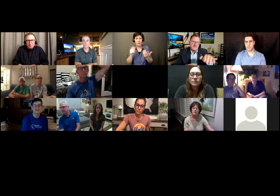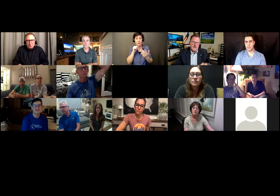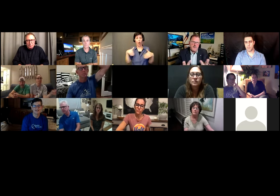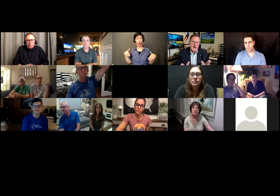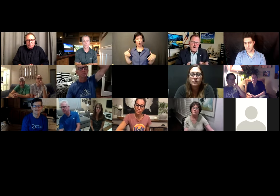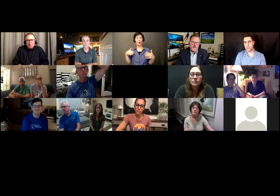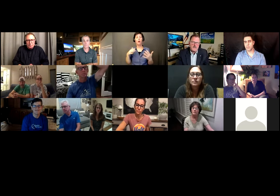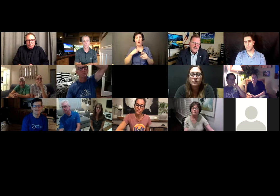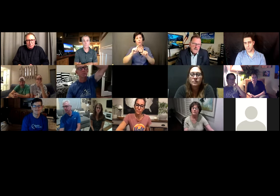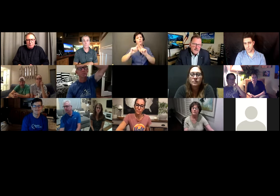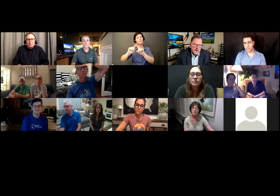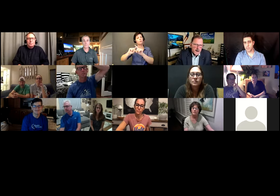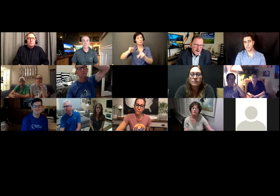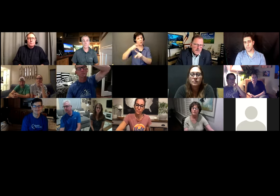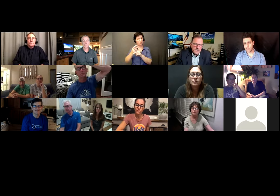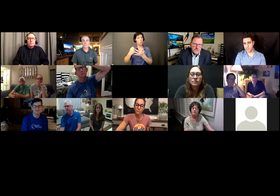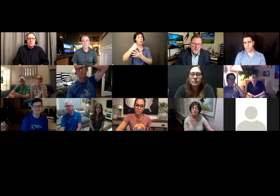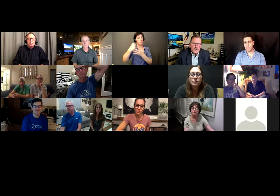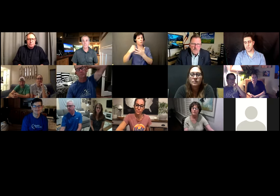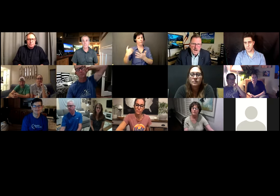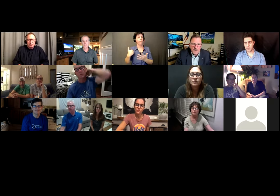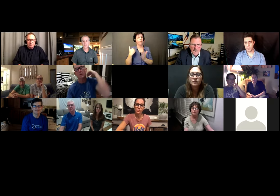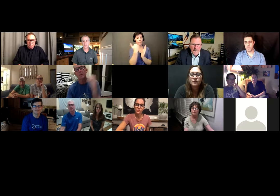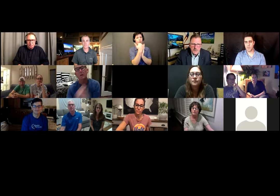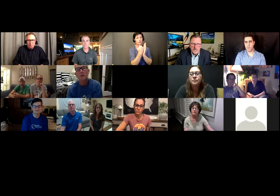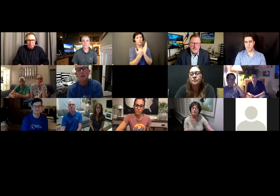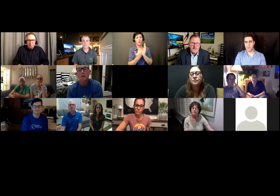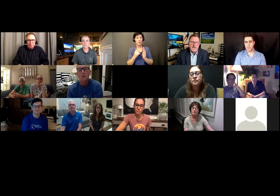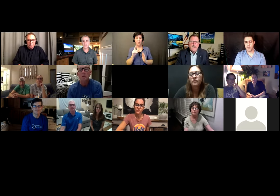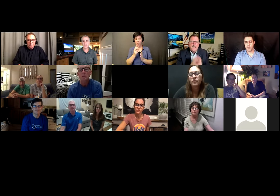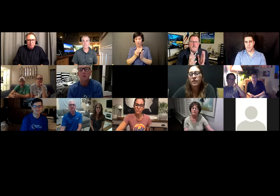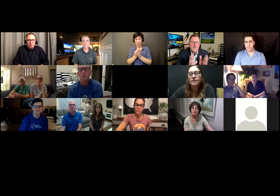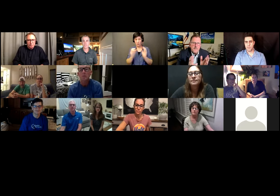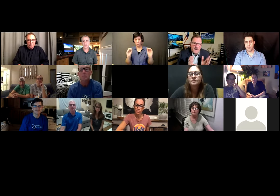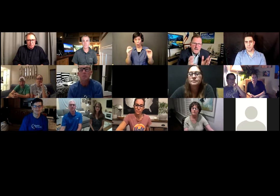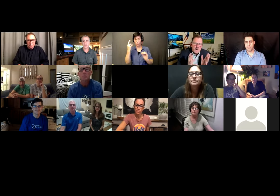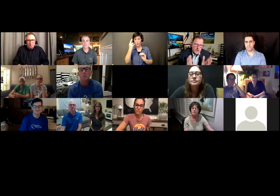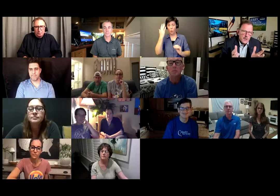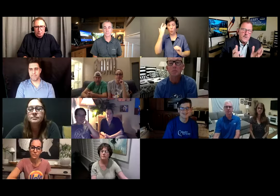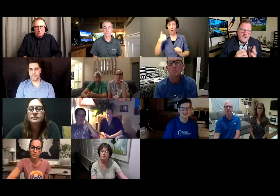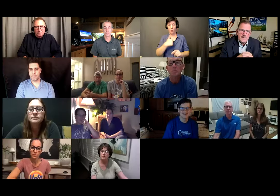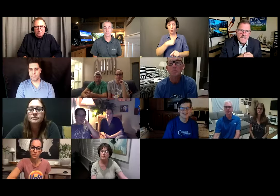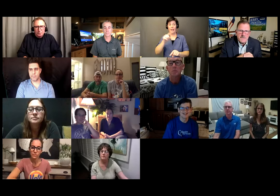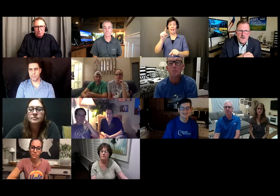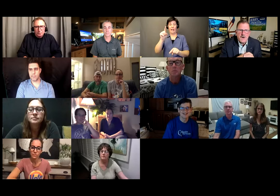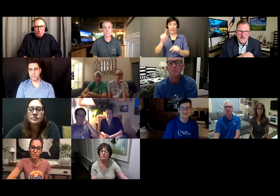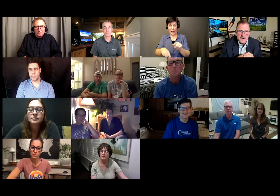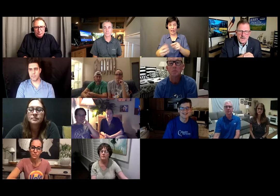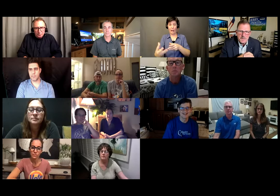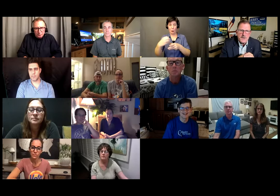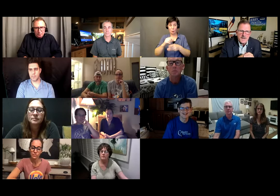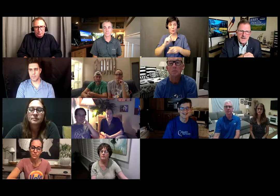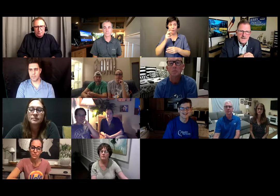levels of priorities. There's no reason why we can't put include the deaf and hard of